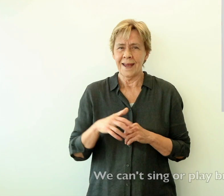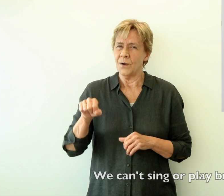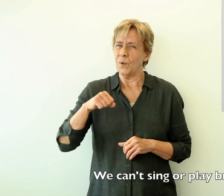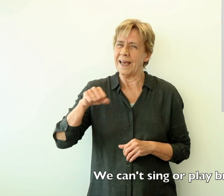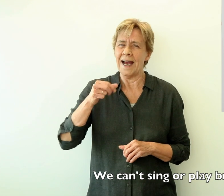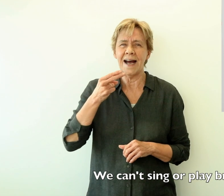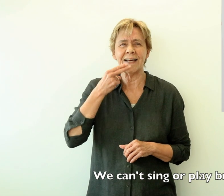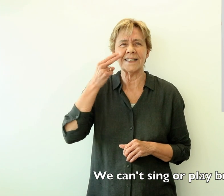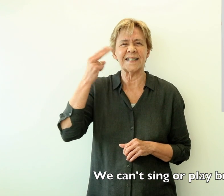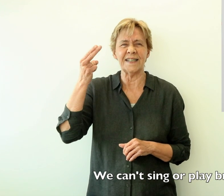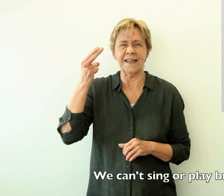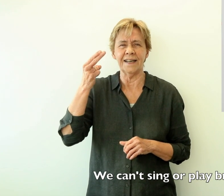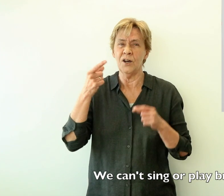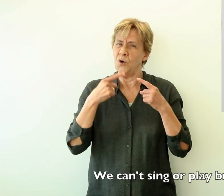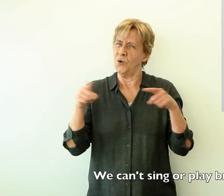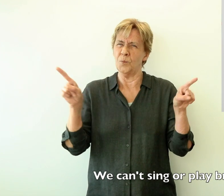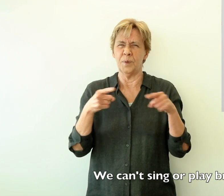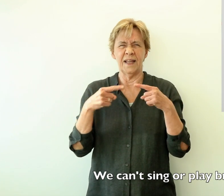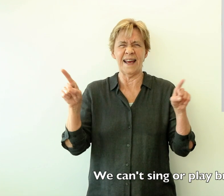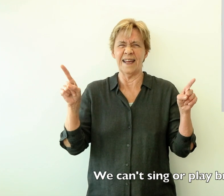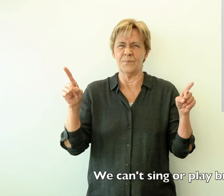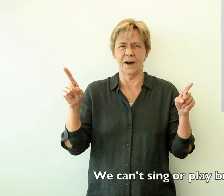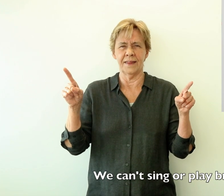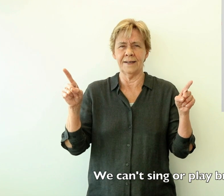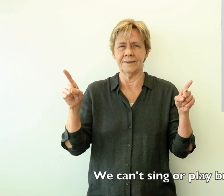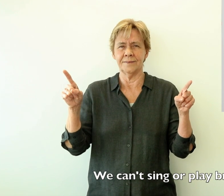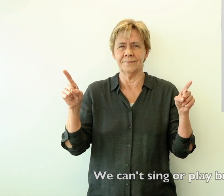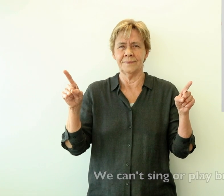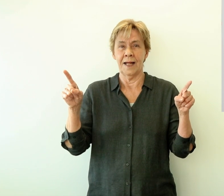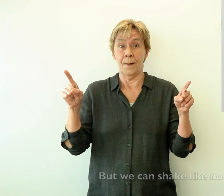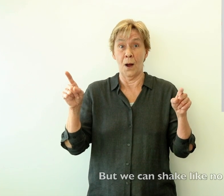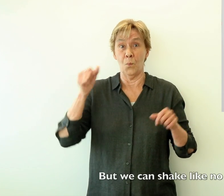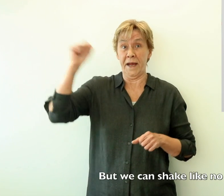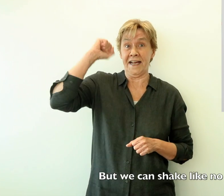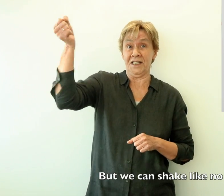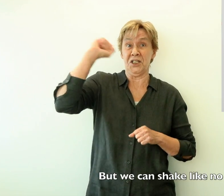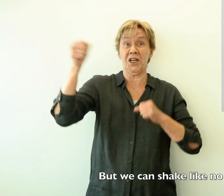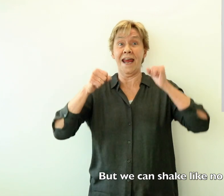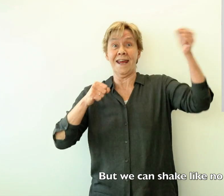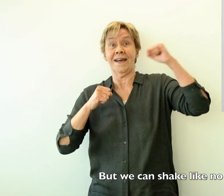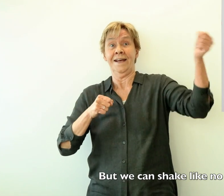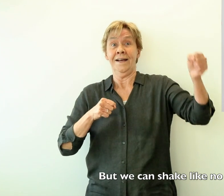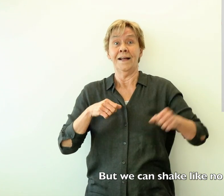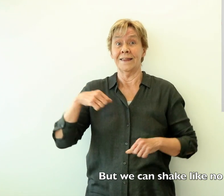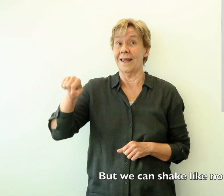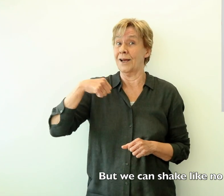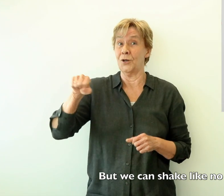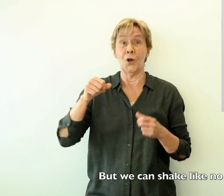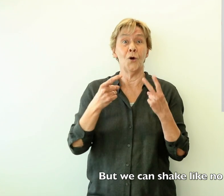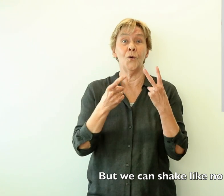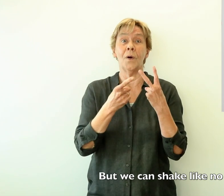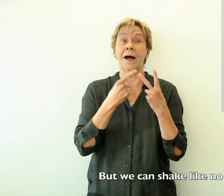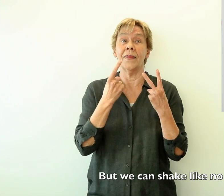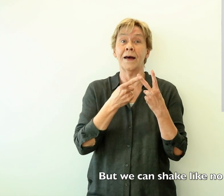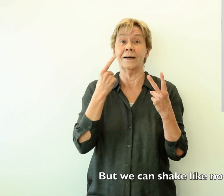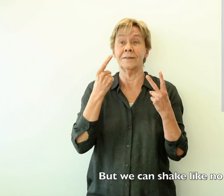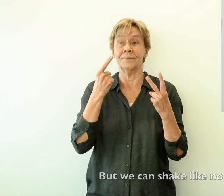We can't sing or play, brother, but we can shake like no other.